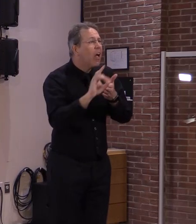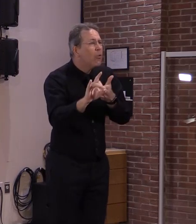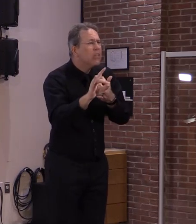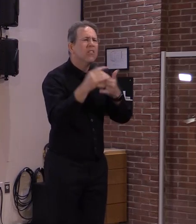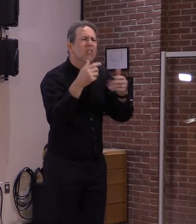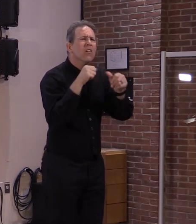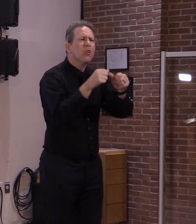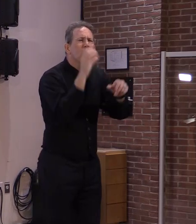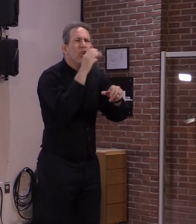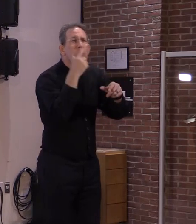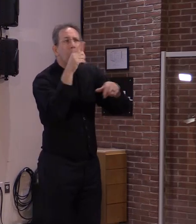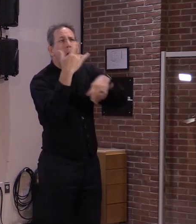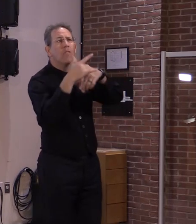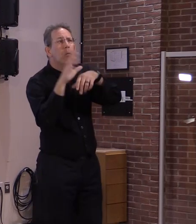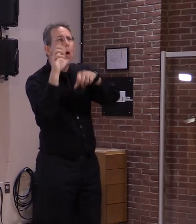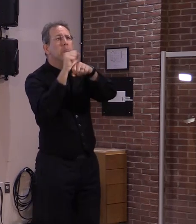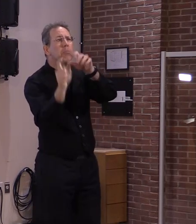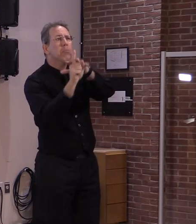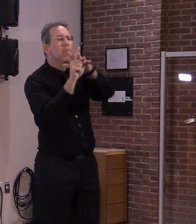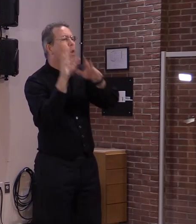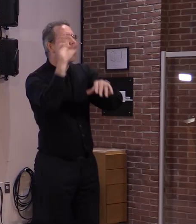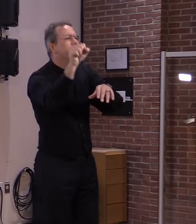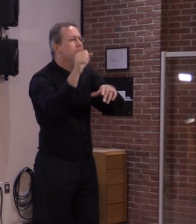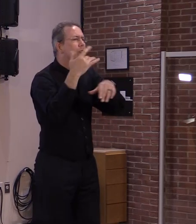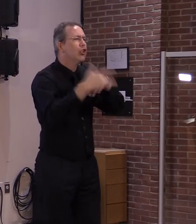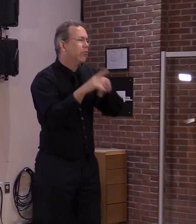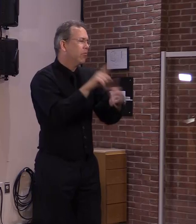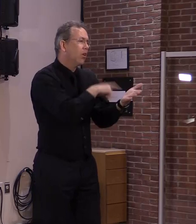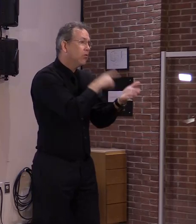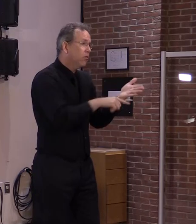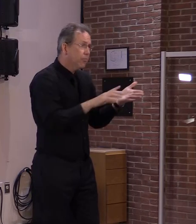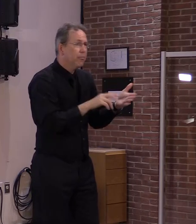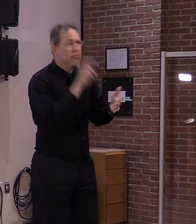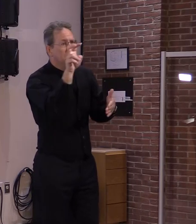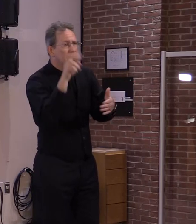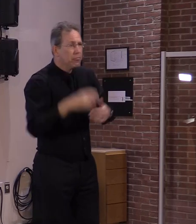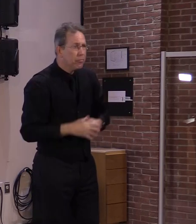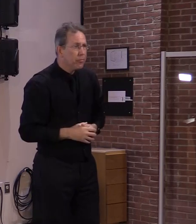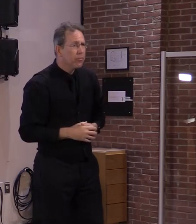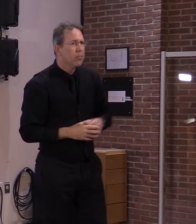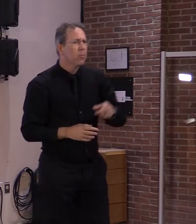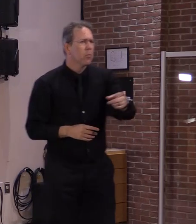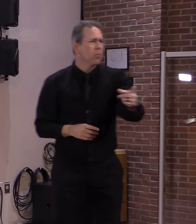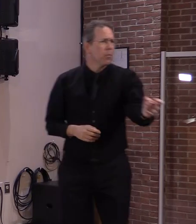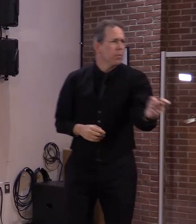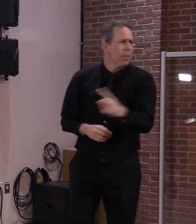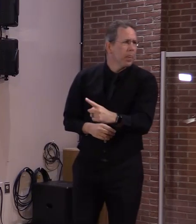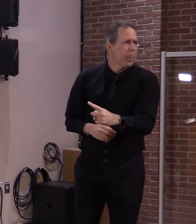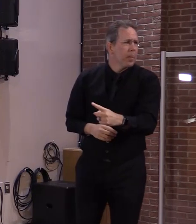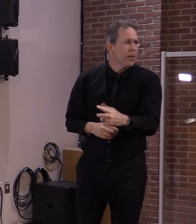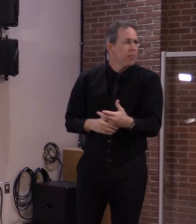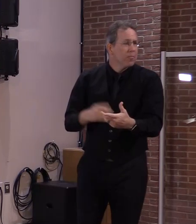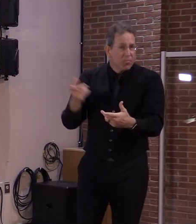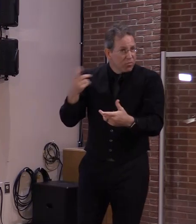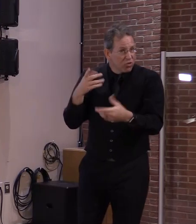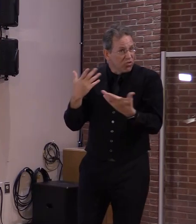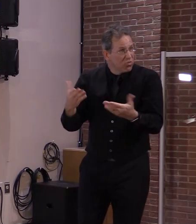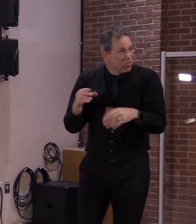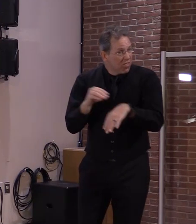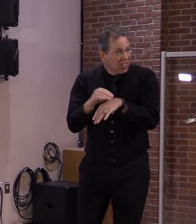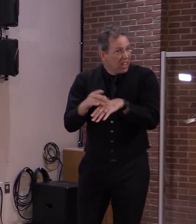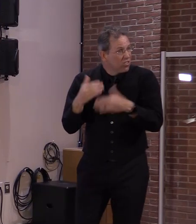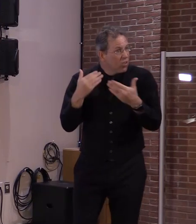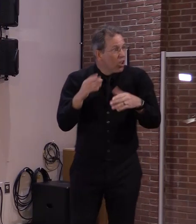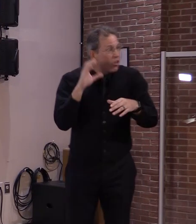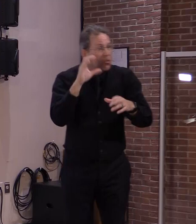Advice for folks, keep looking. Yes. Make sure you cancel the other appointment. Correct. Keep looking, cancel the other